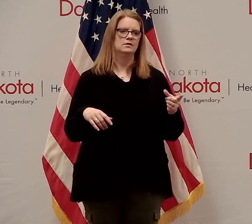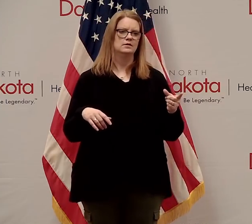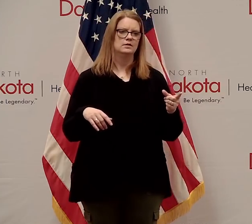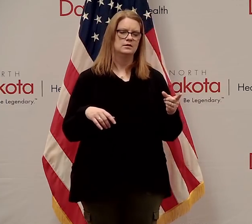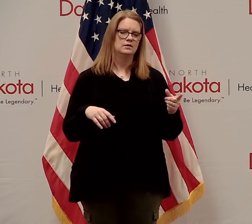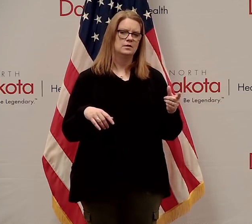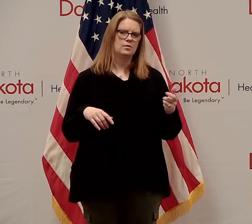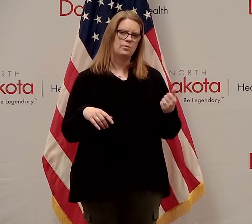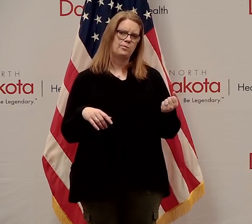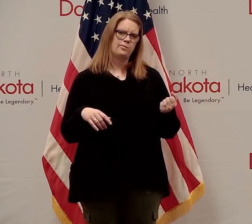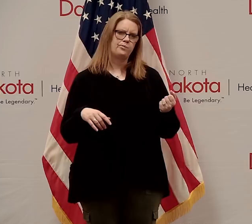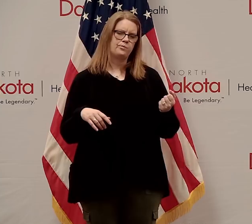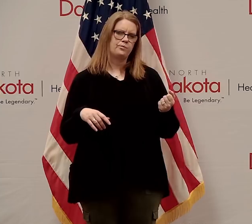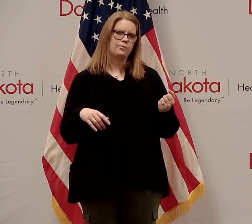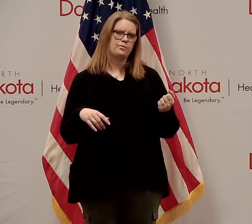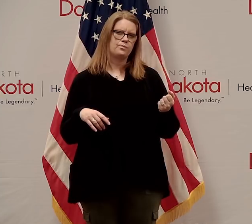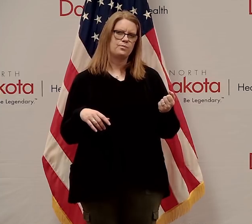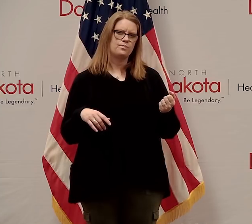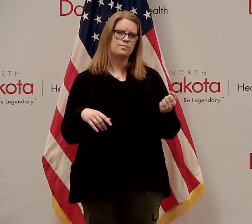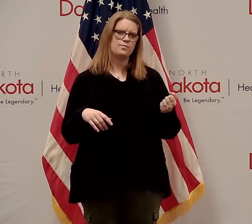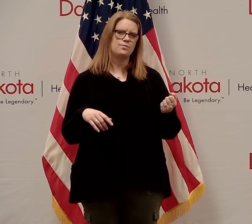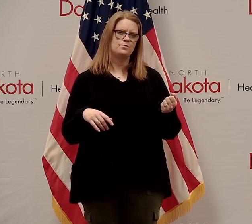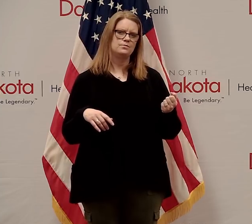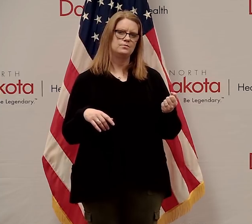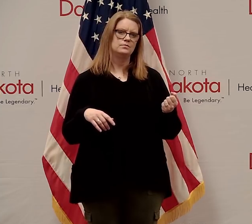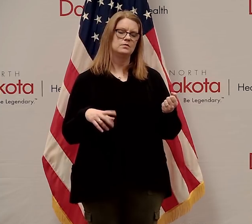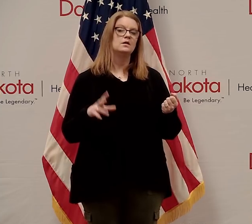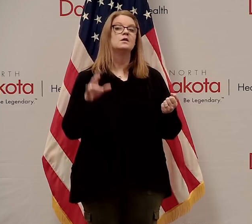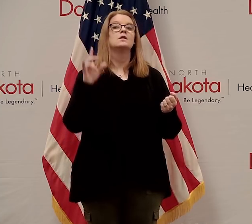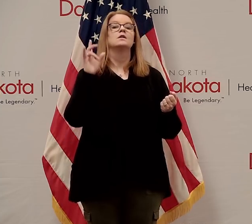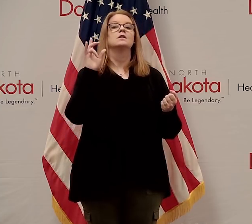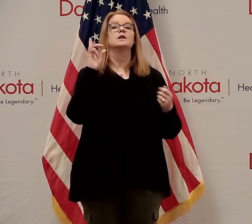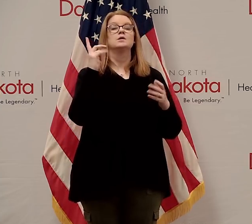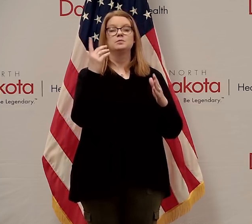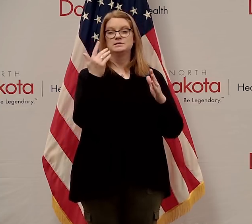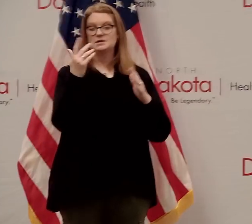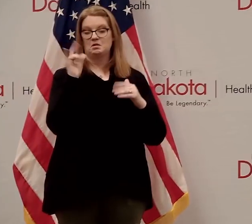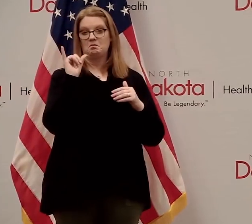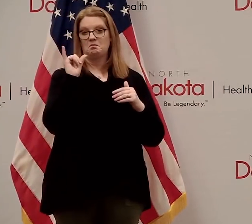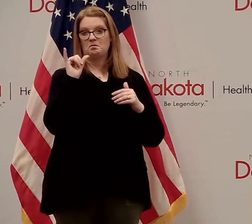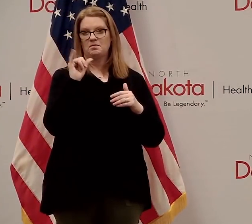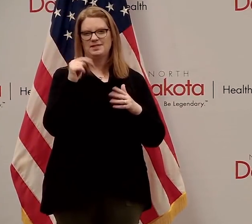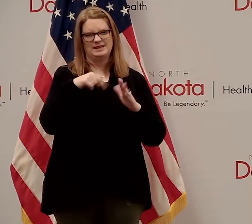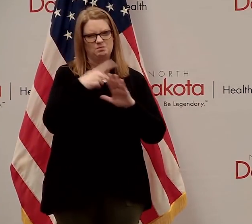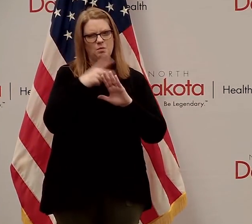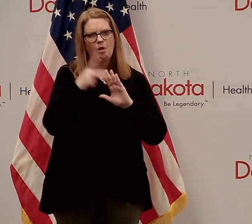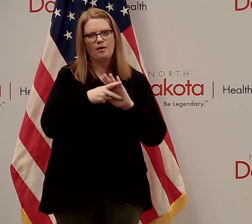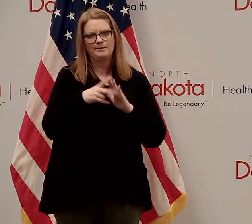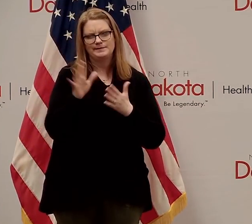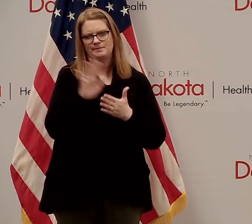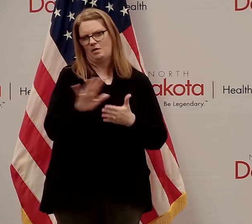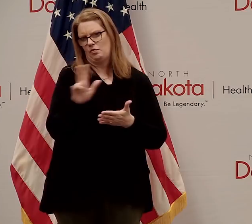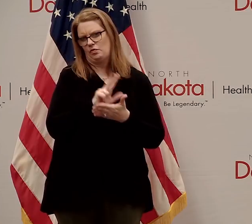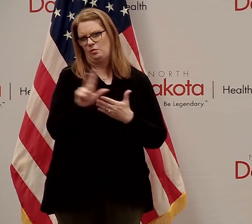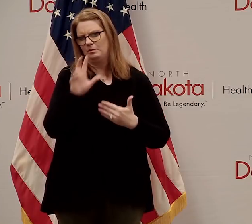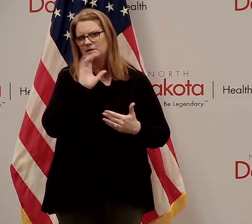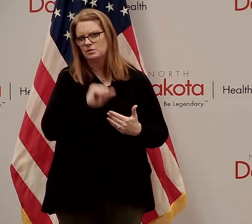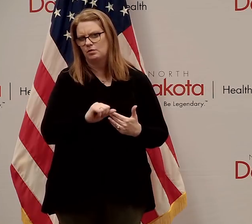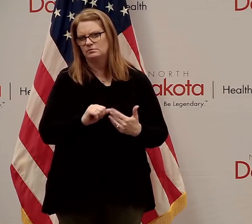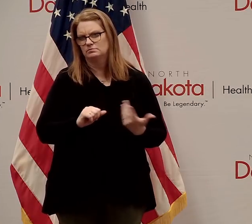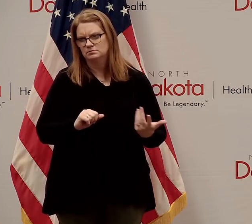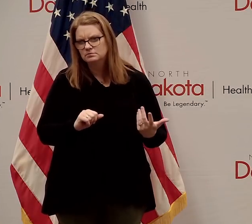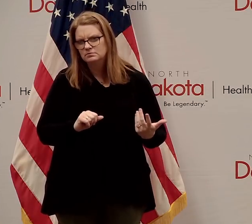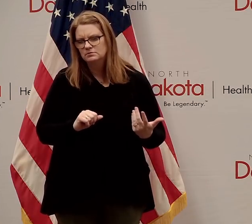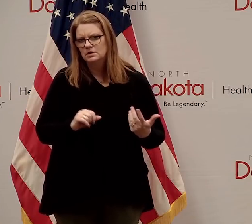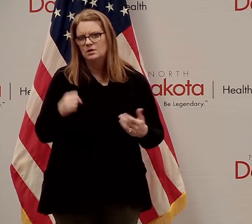To say it was new to me, but of course this is a program that's like 3 weeks old, and as when